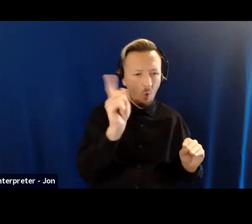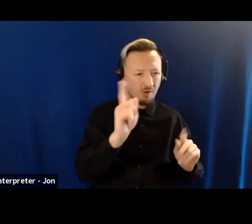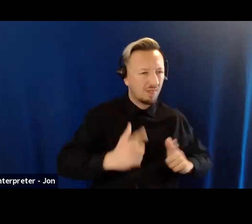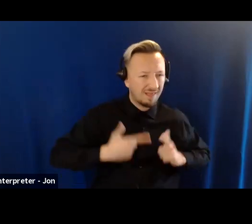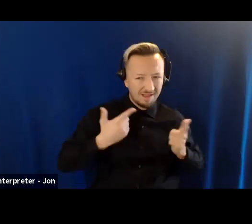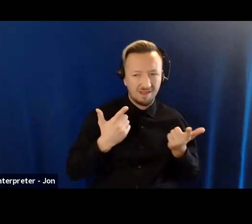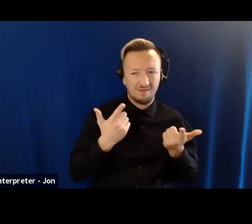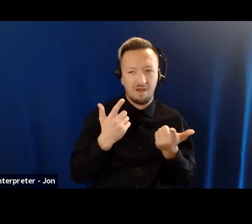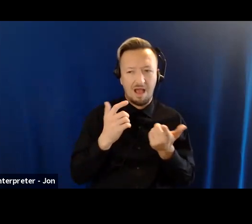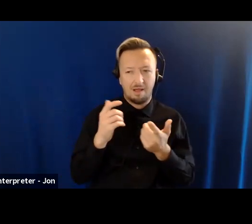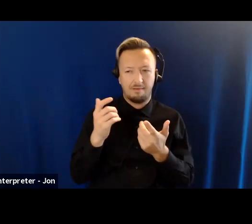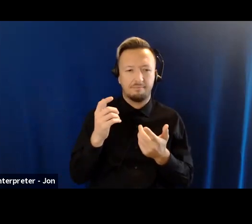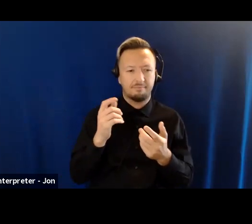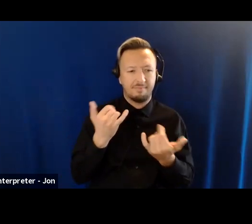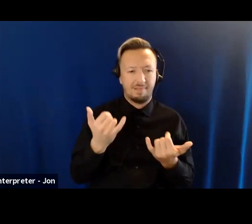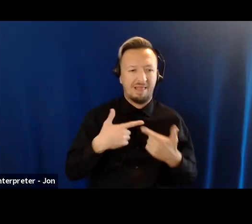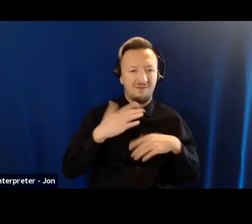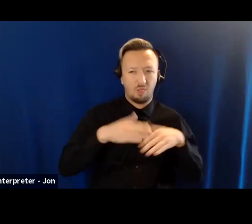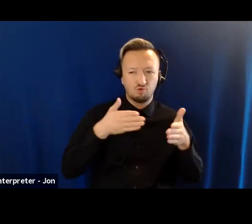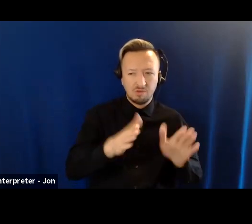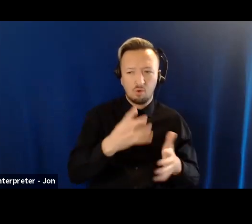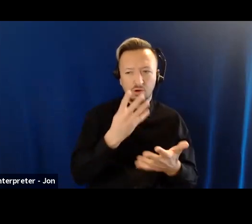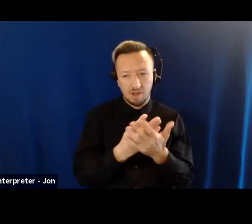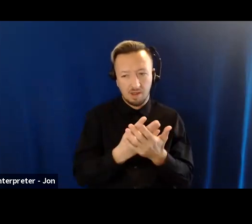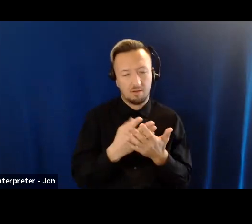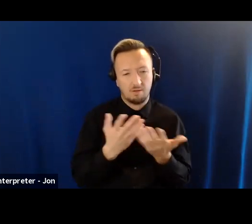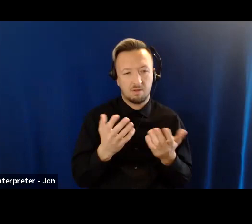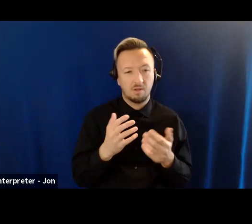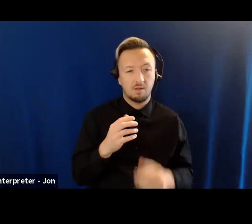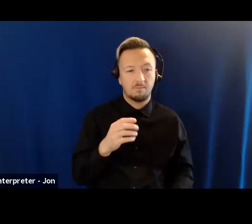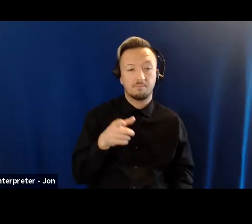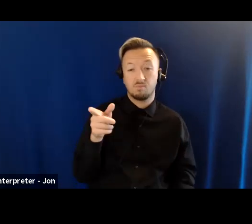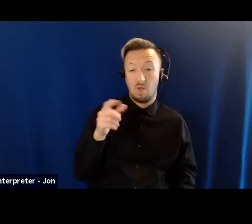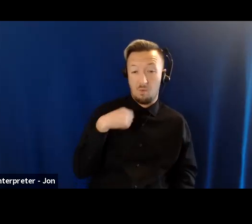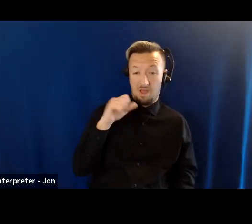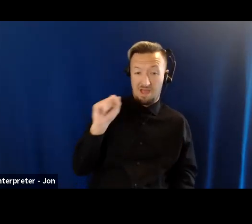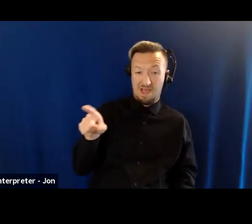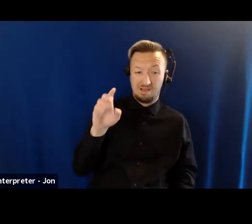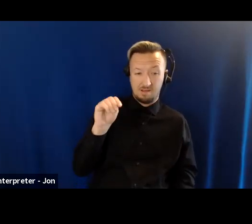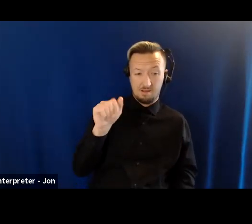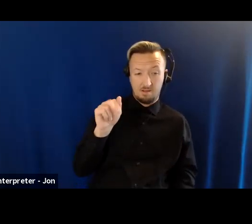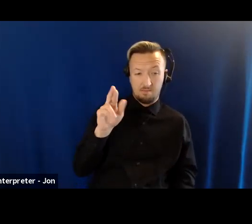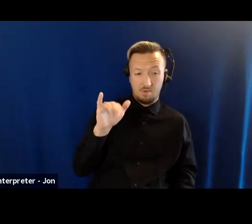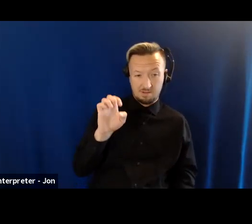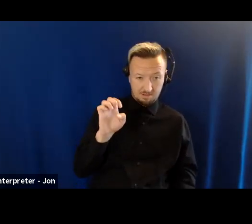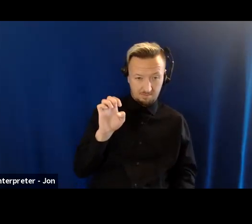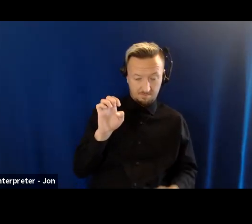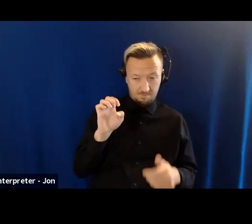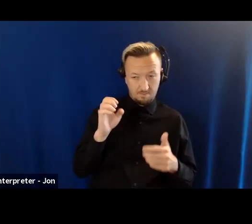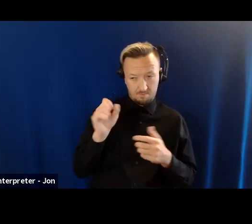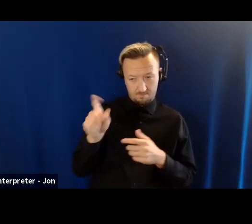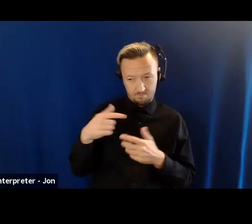This is Herman, and we'll ask Marcy for some historical key points. Surely we do not want to repeat the